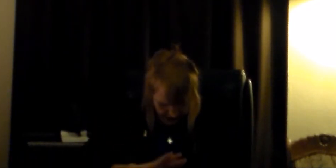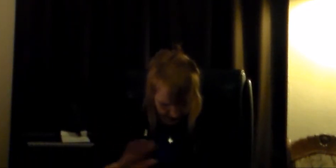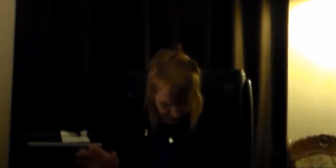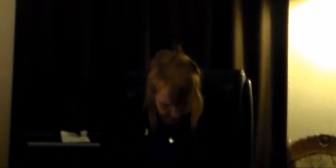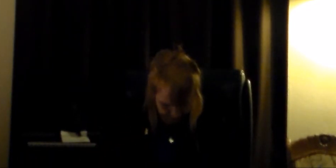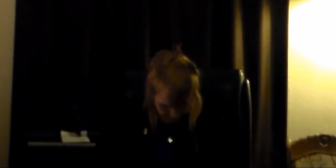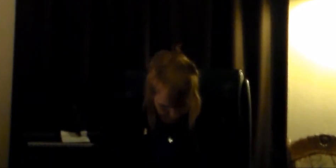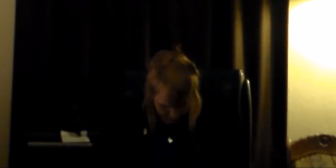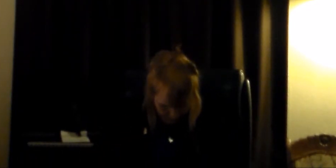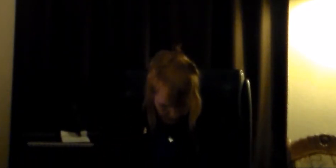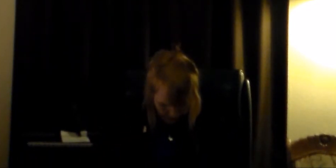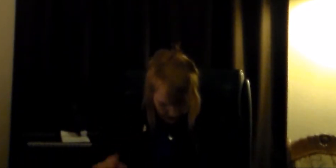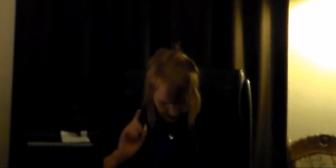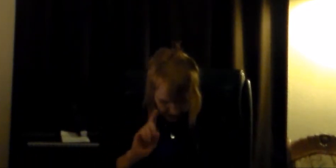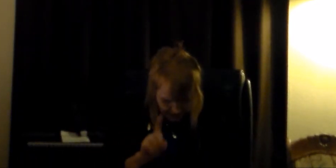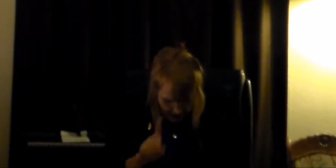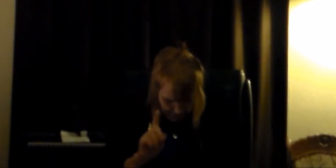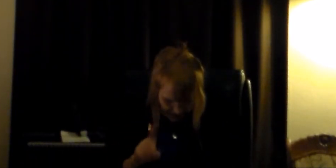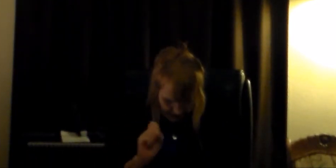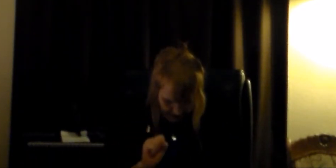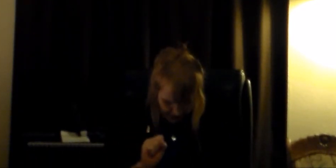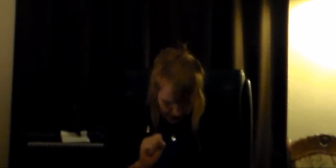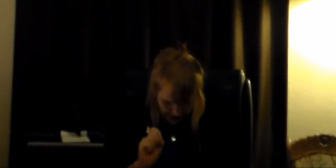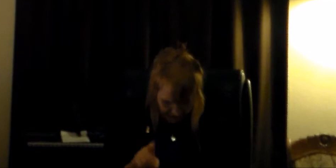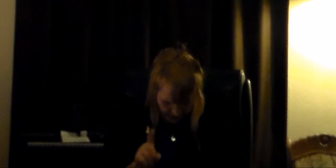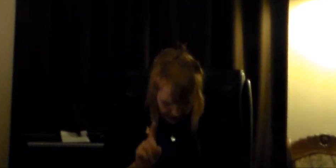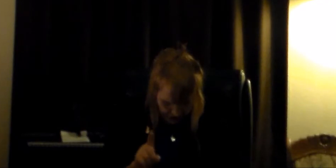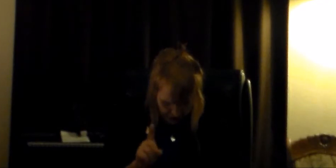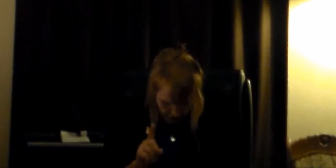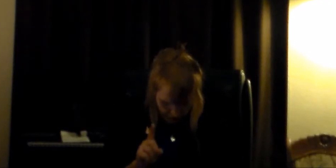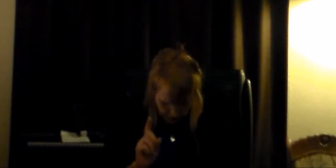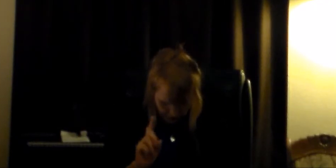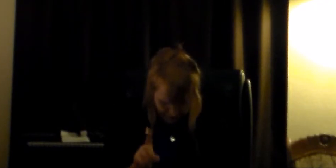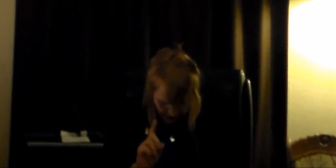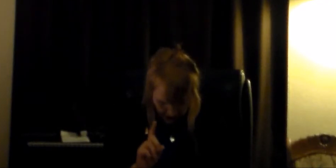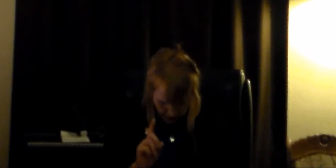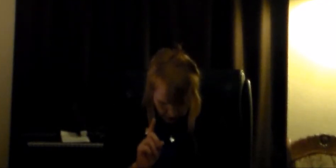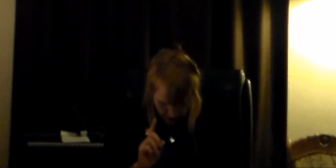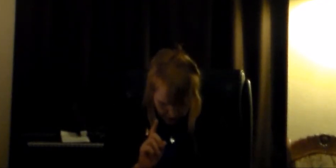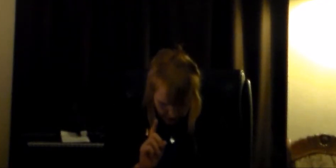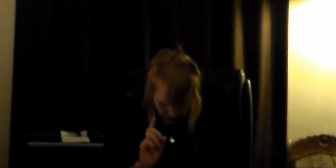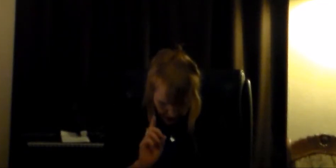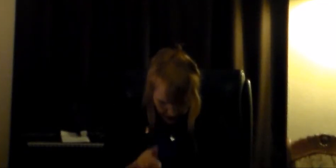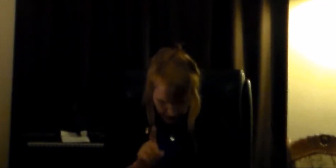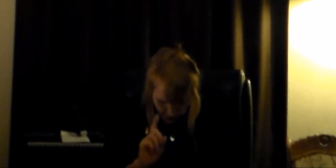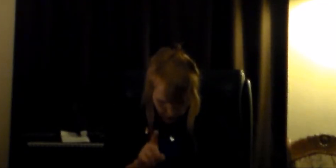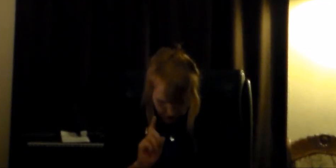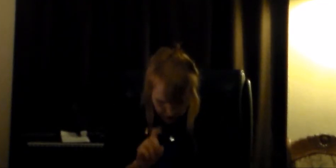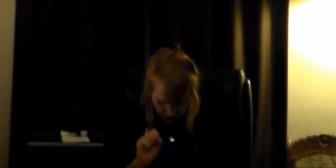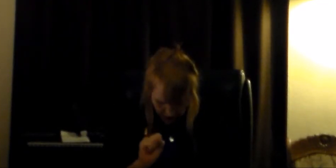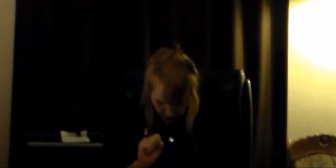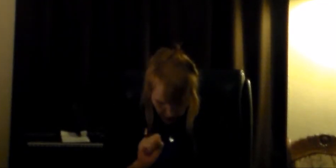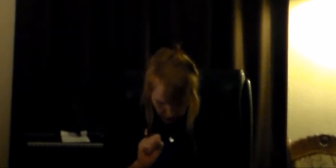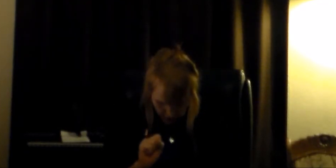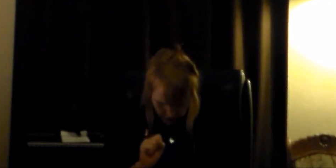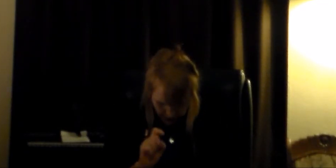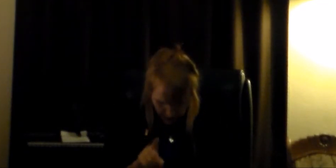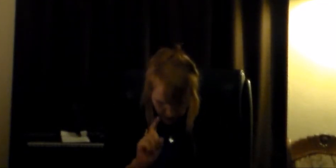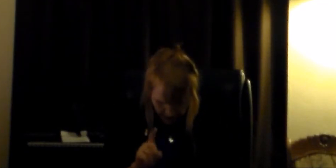it. If some believers invite you to a meal and you want to go eat